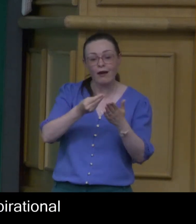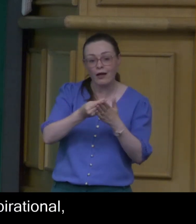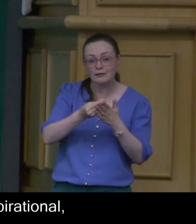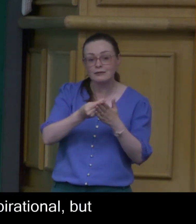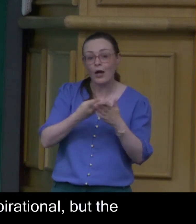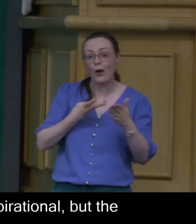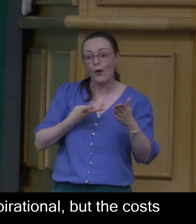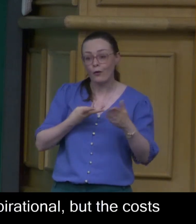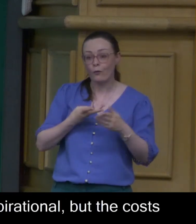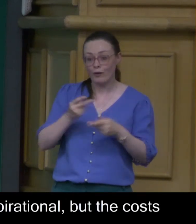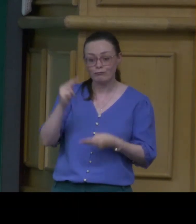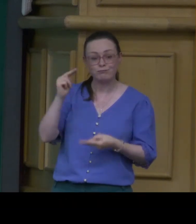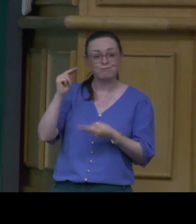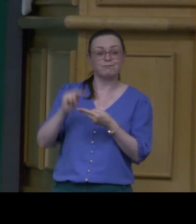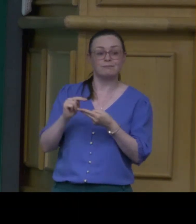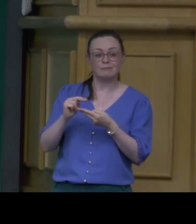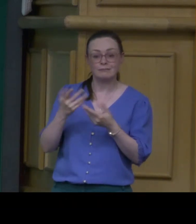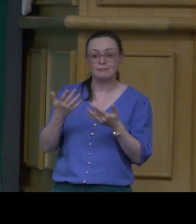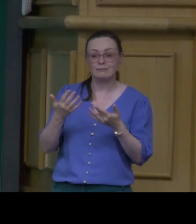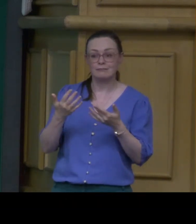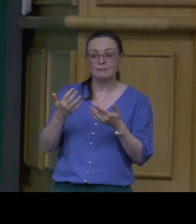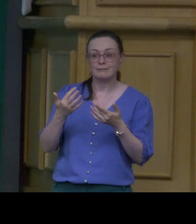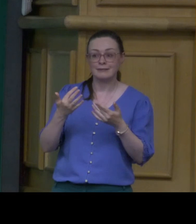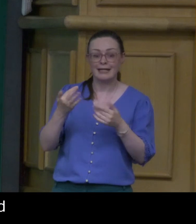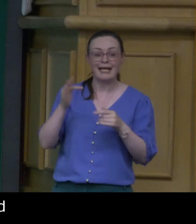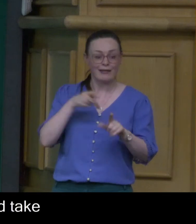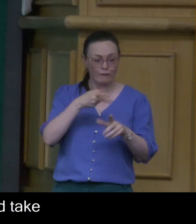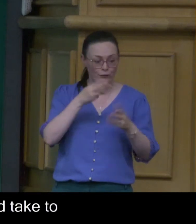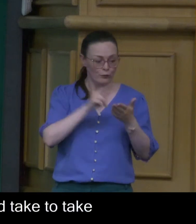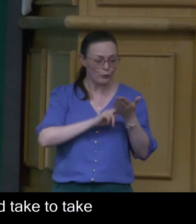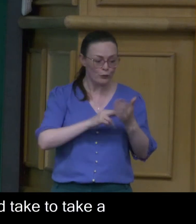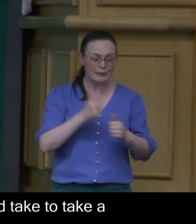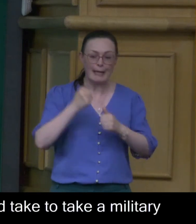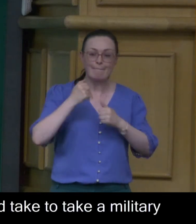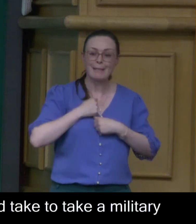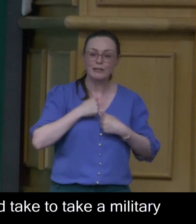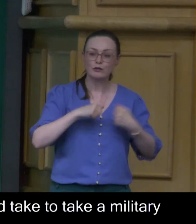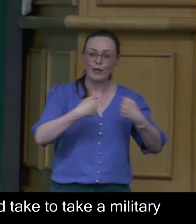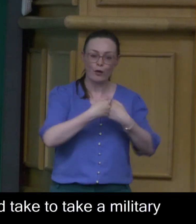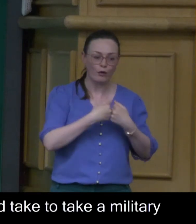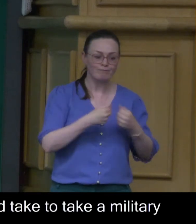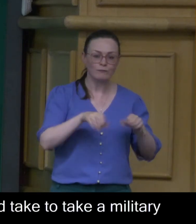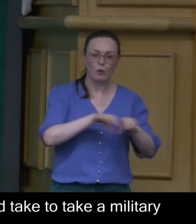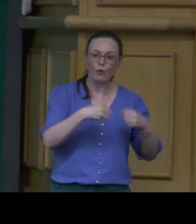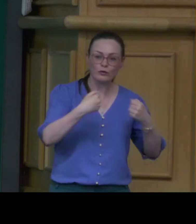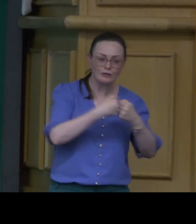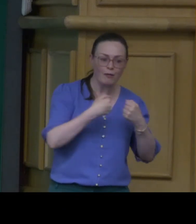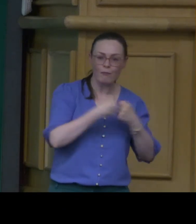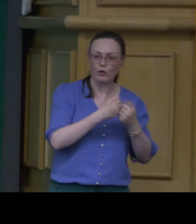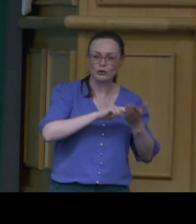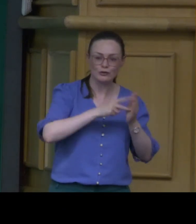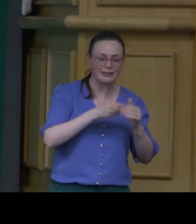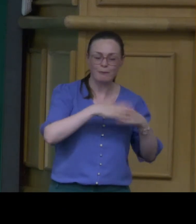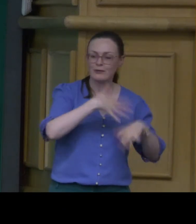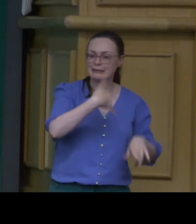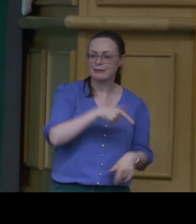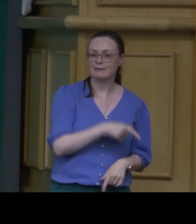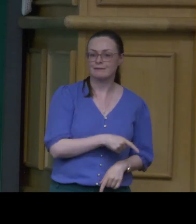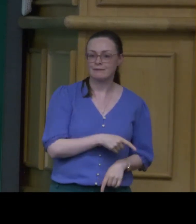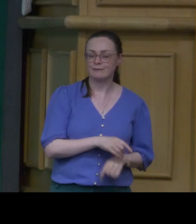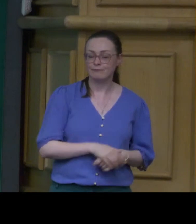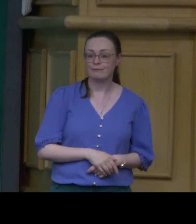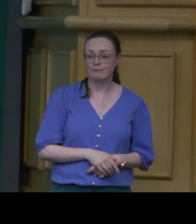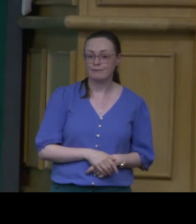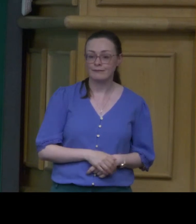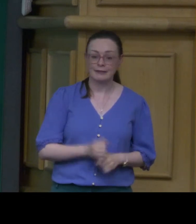be a fraction of what it would take to take a military, closed-border alternative strategy instead,